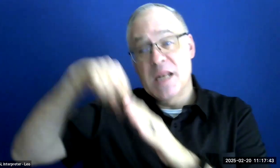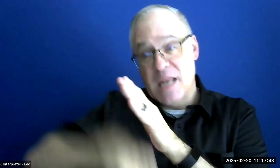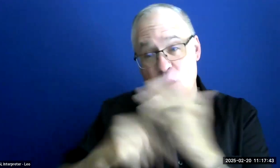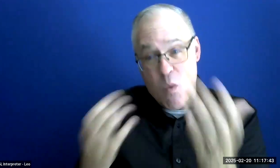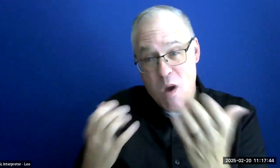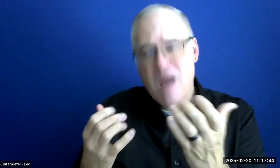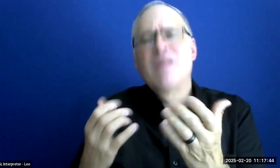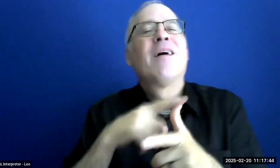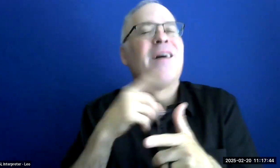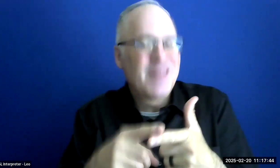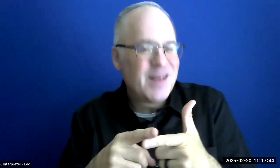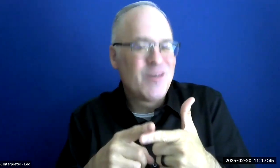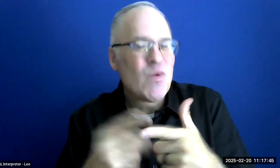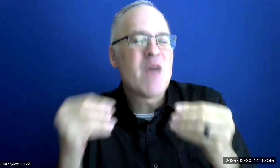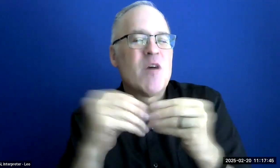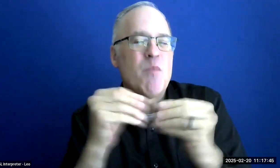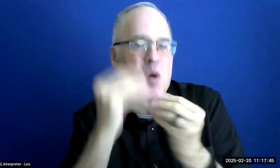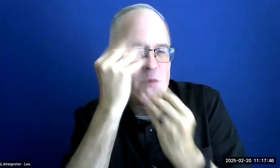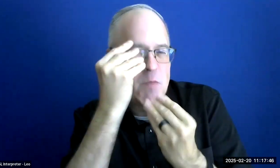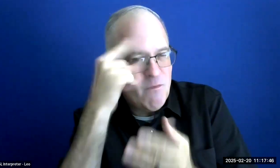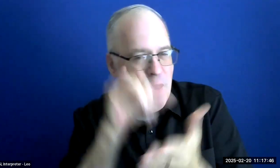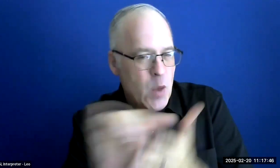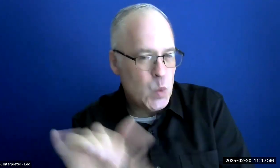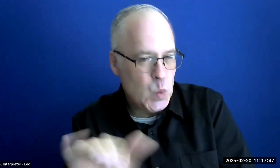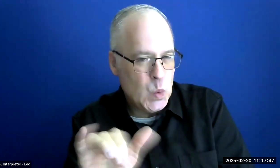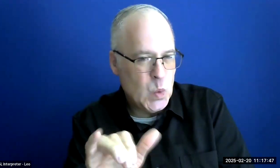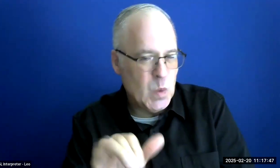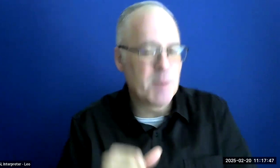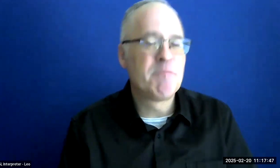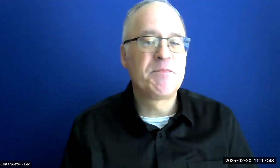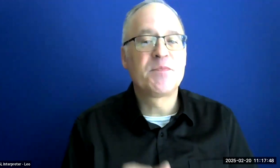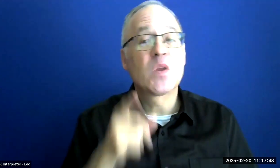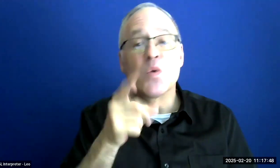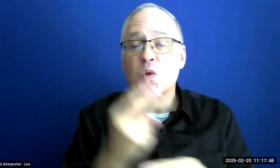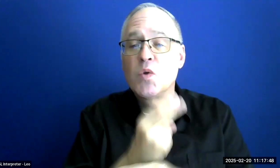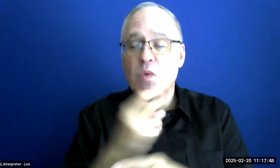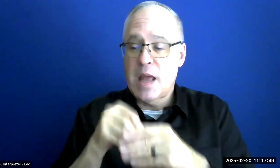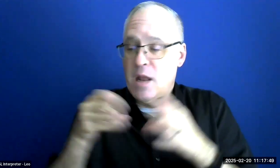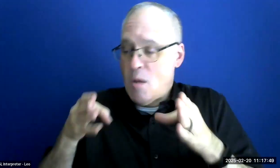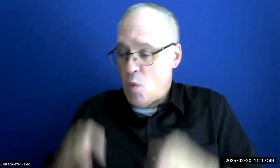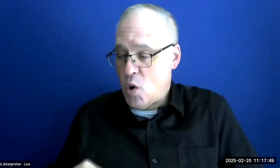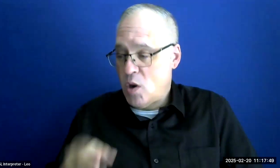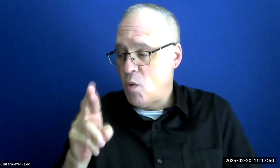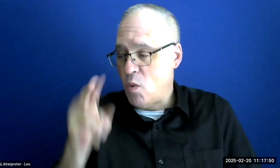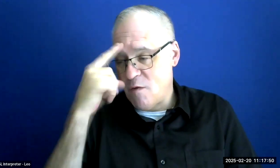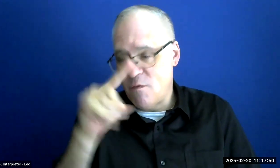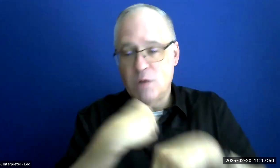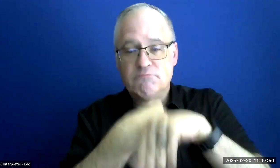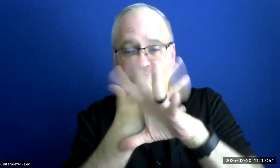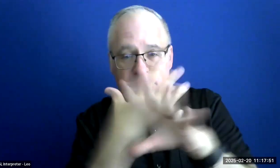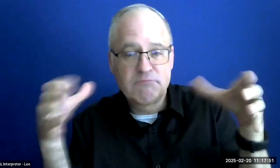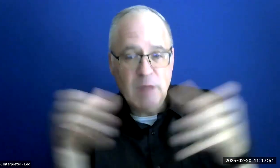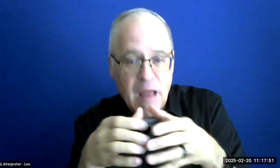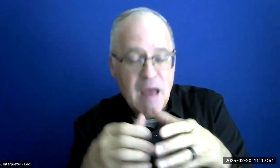we have just the thing for that too. A slide deck presentation you can use for either in-person or online gatherings.